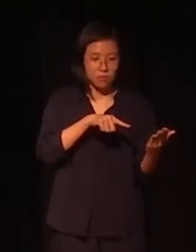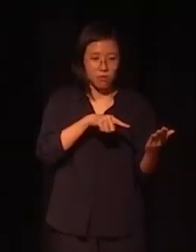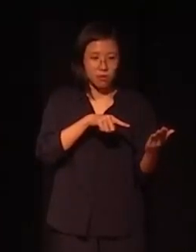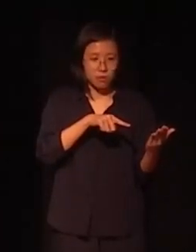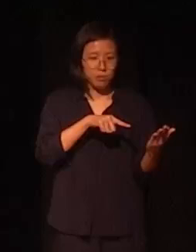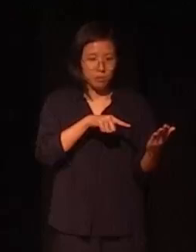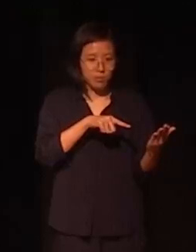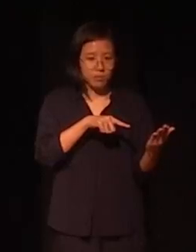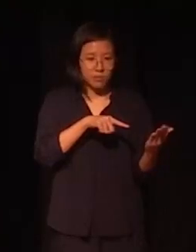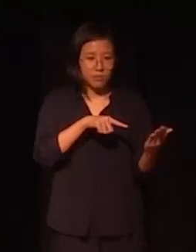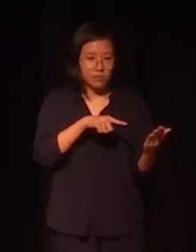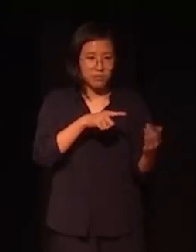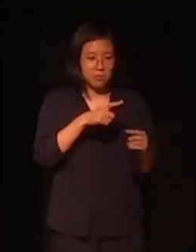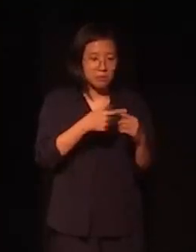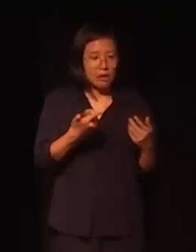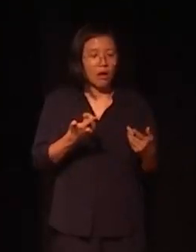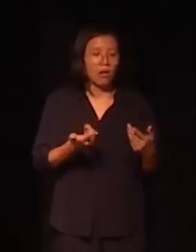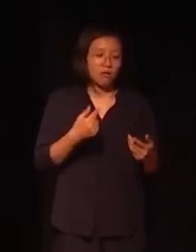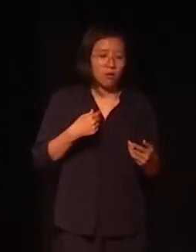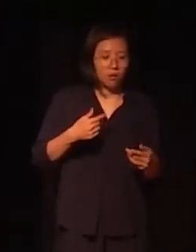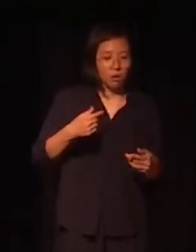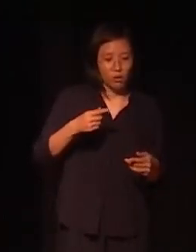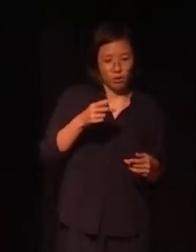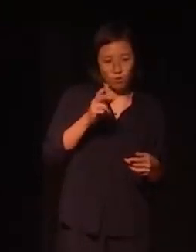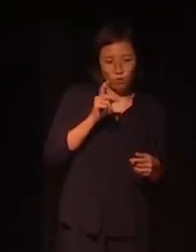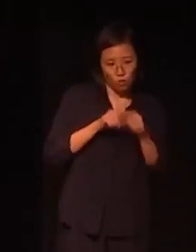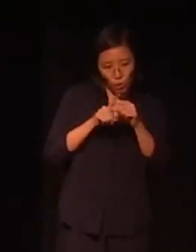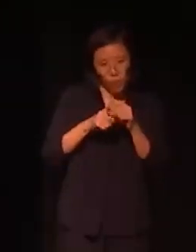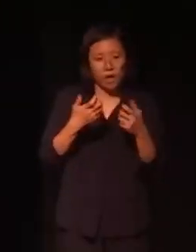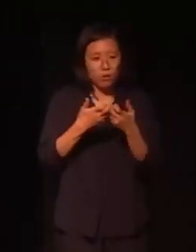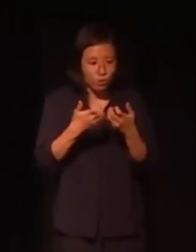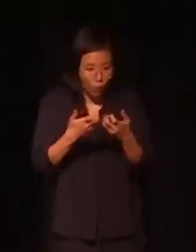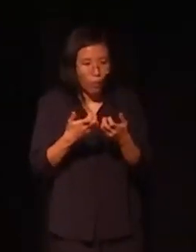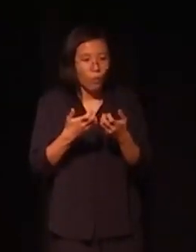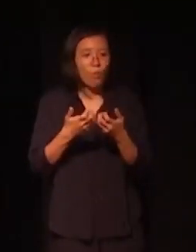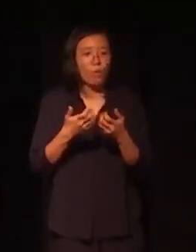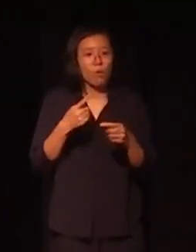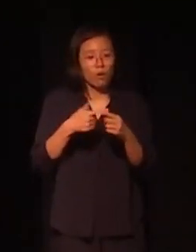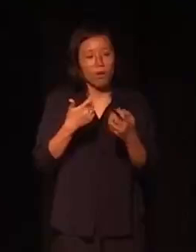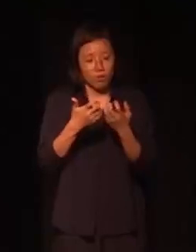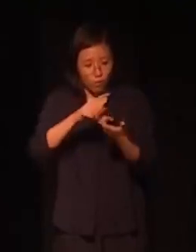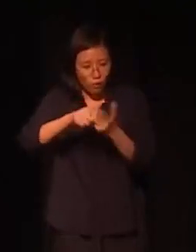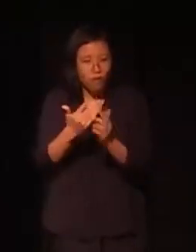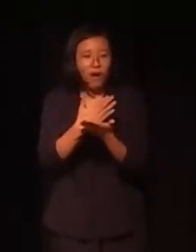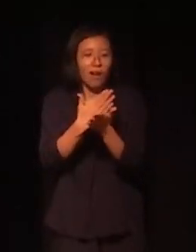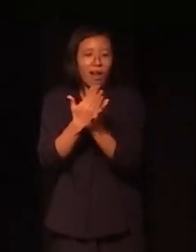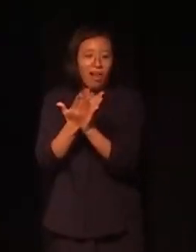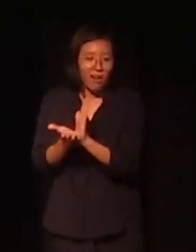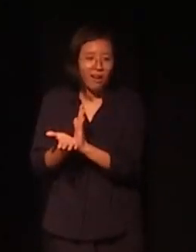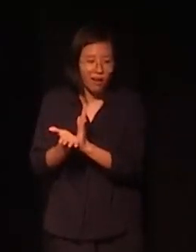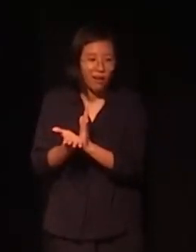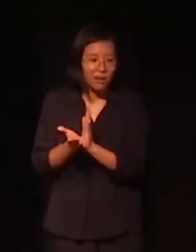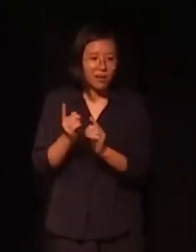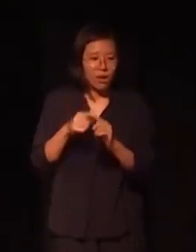treat them? Also, Chinese numerals. We knew that Chinese numeral can be written in several ways: Arabic way, the